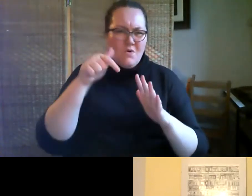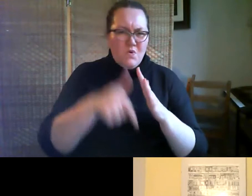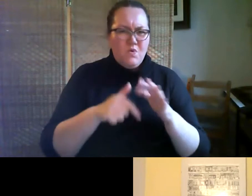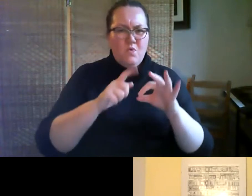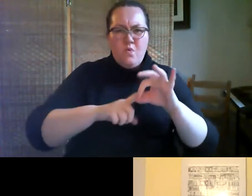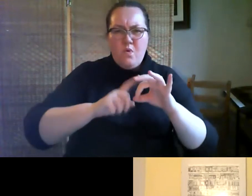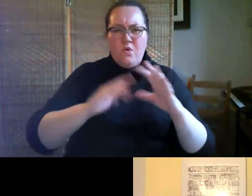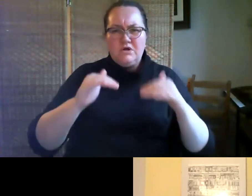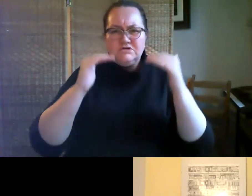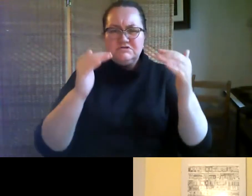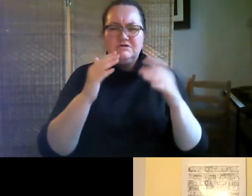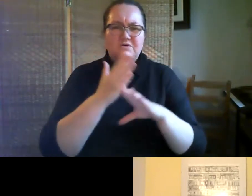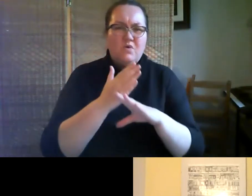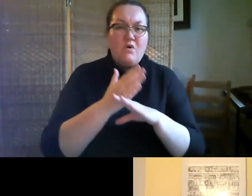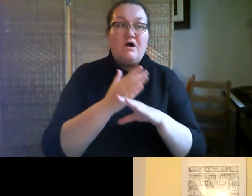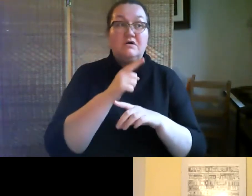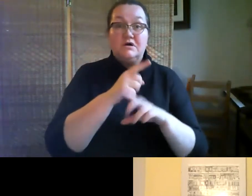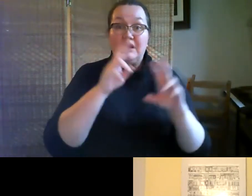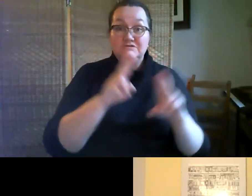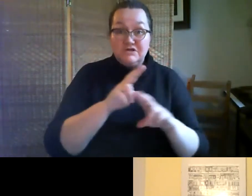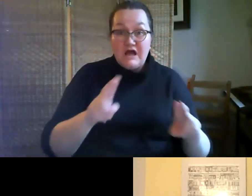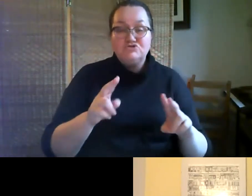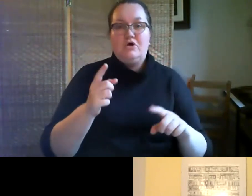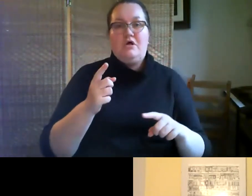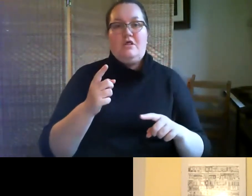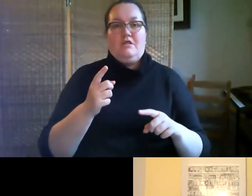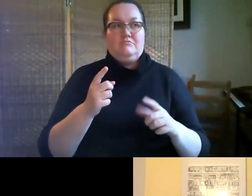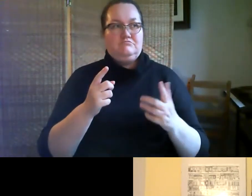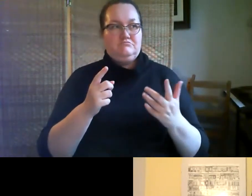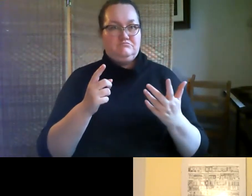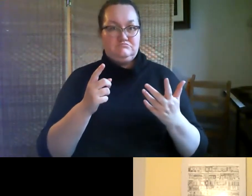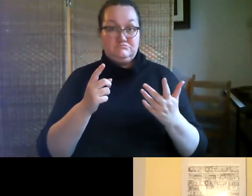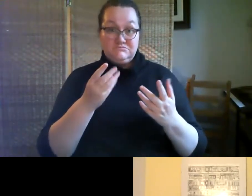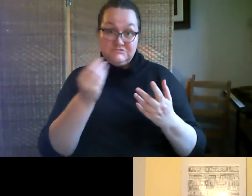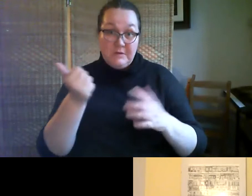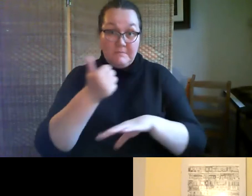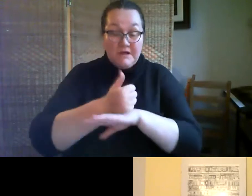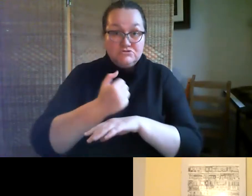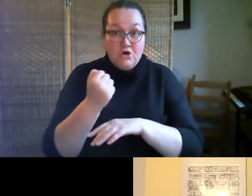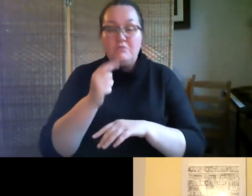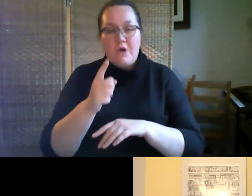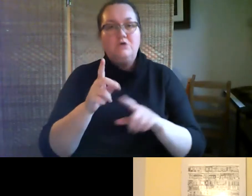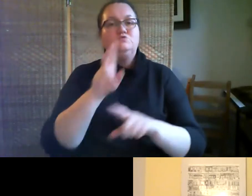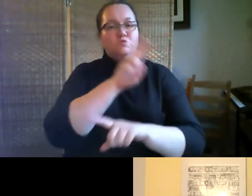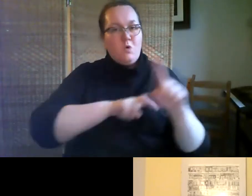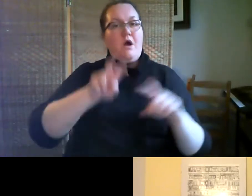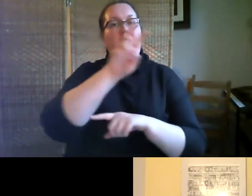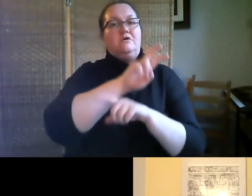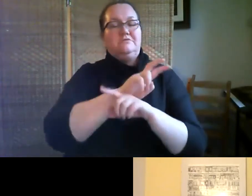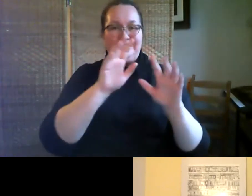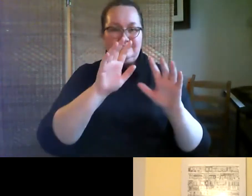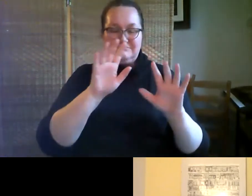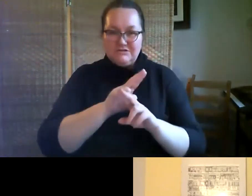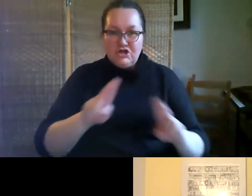in international contexts, and there's some artists who are based in Scotland. We'll be talking about touring their work internationally and how